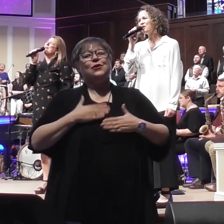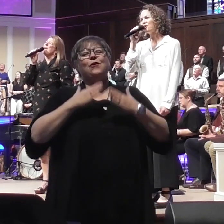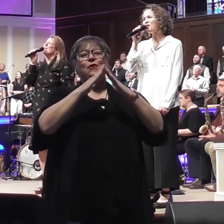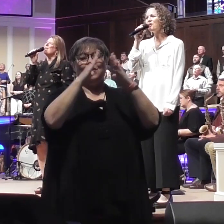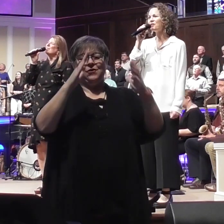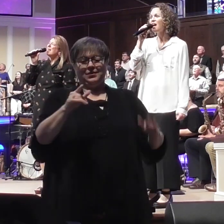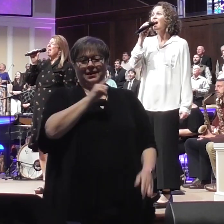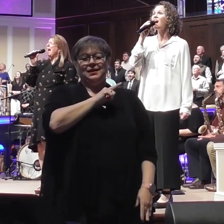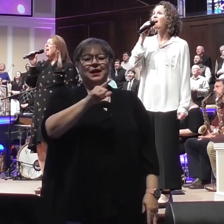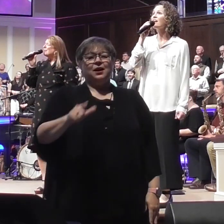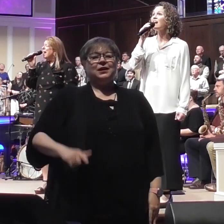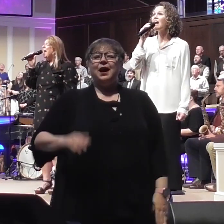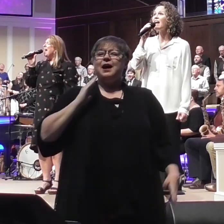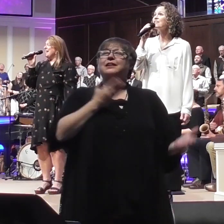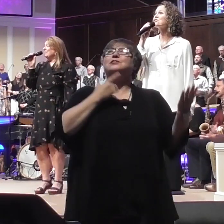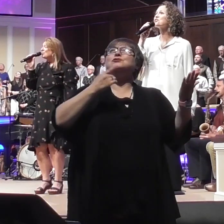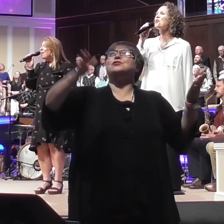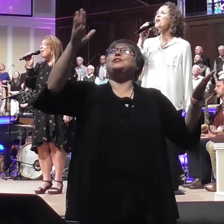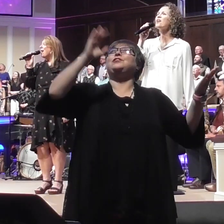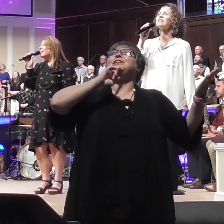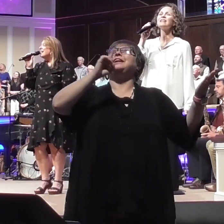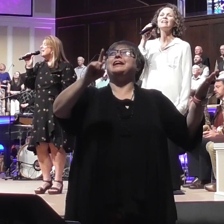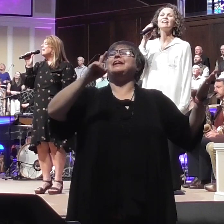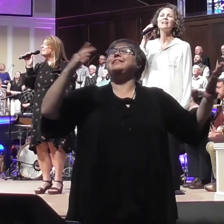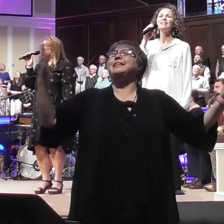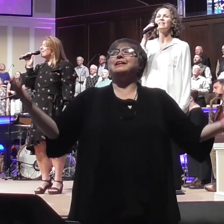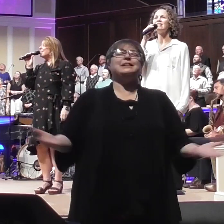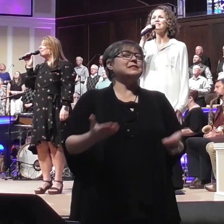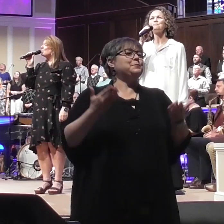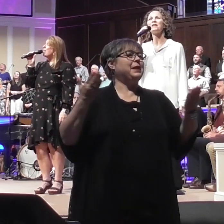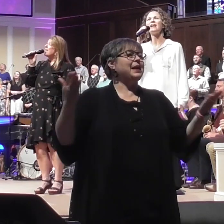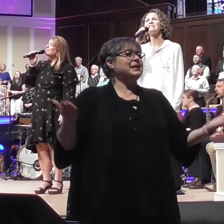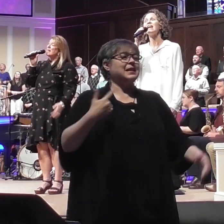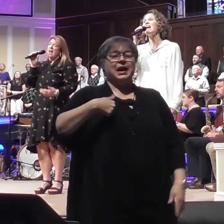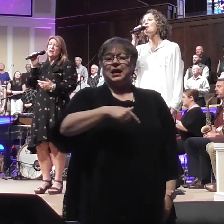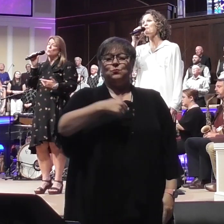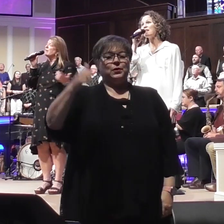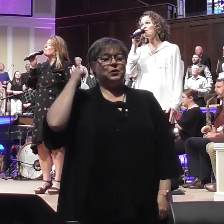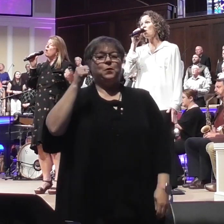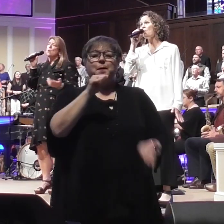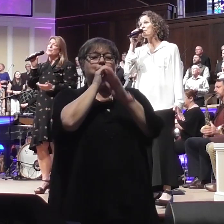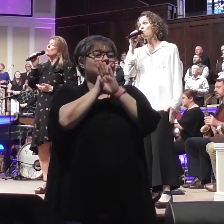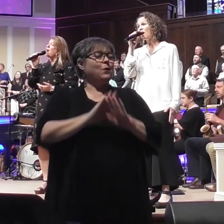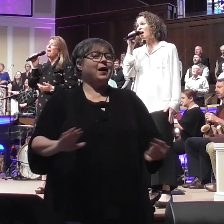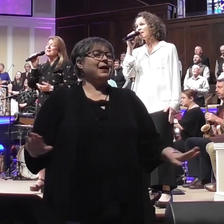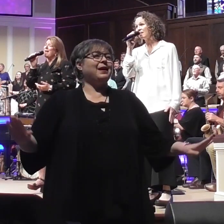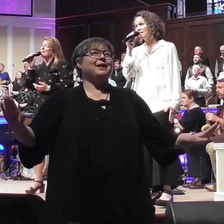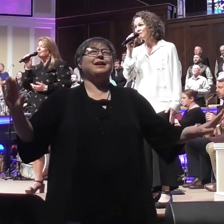Shout out your praise. There's joy in the house of the Lord. Our God is surely in this place. And